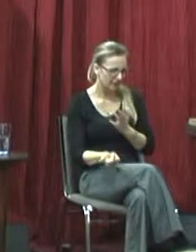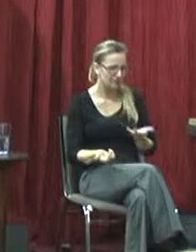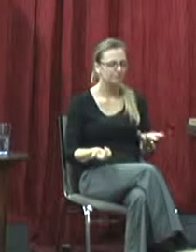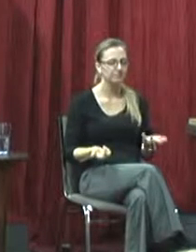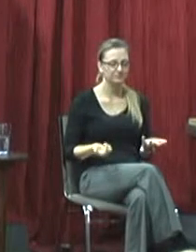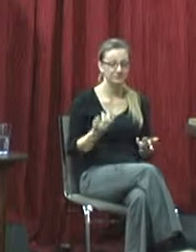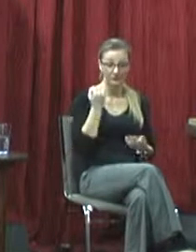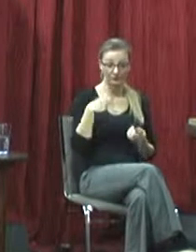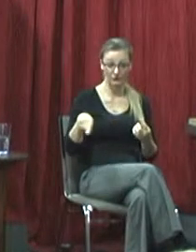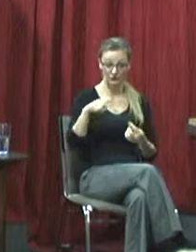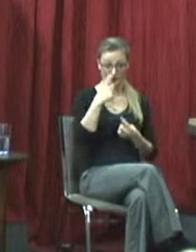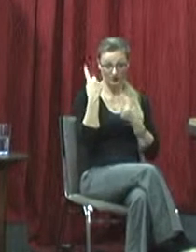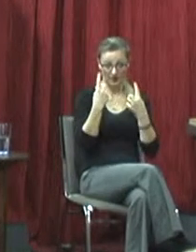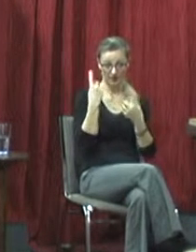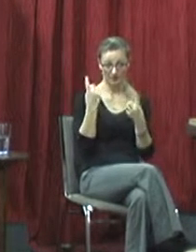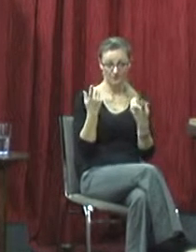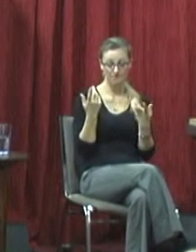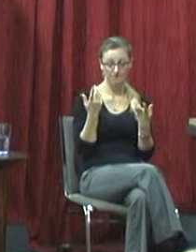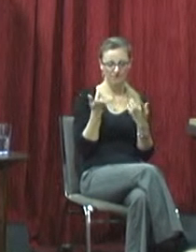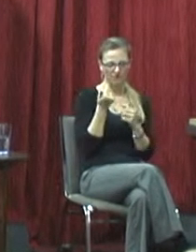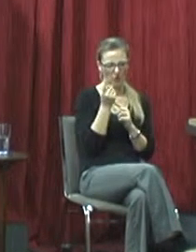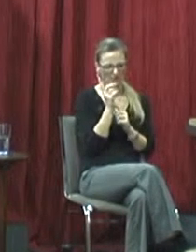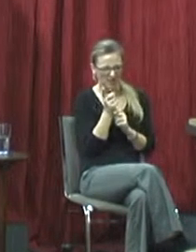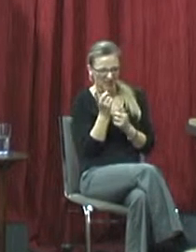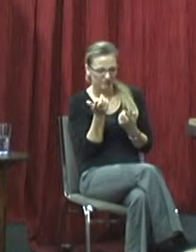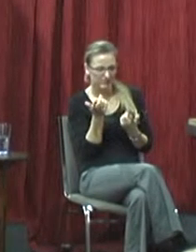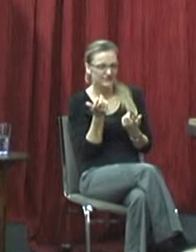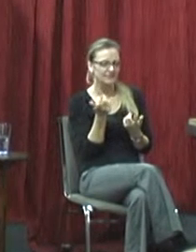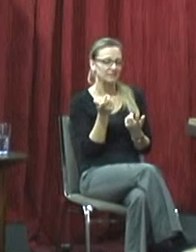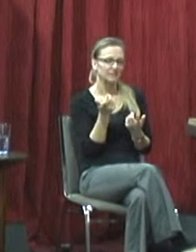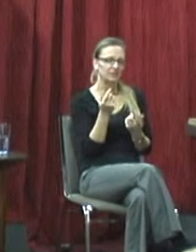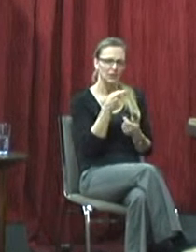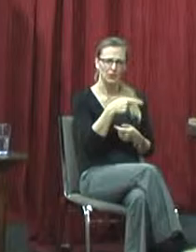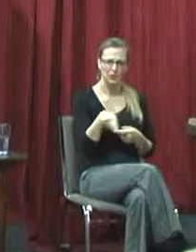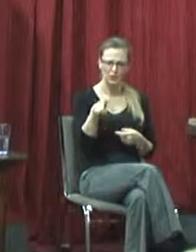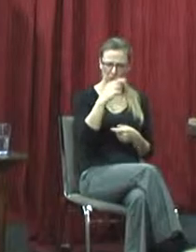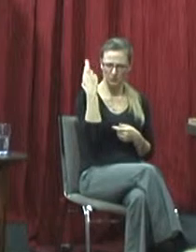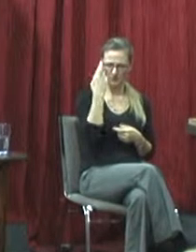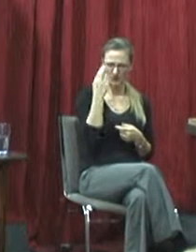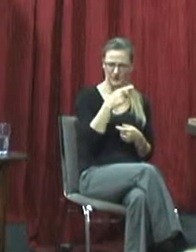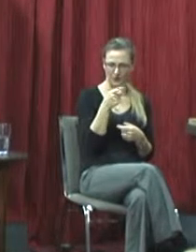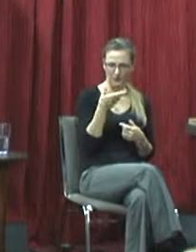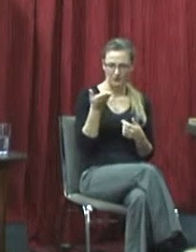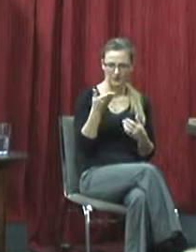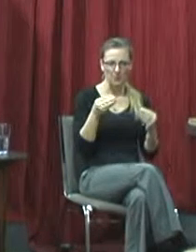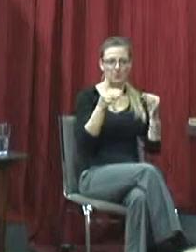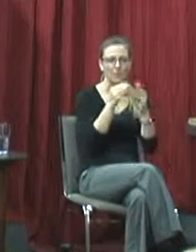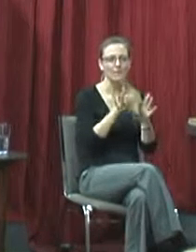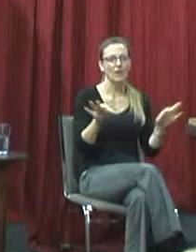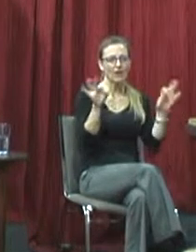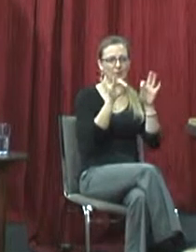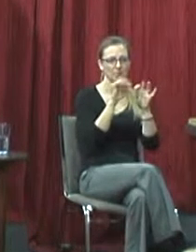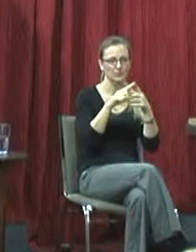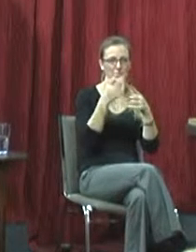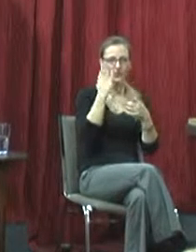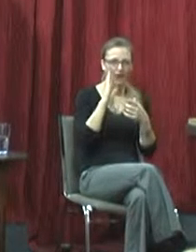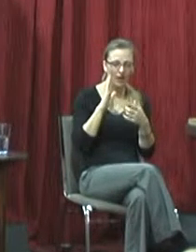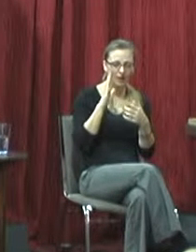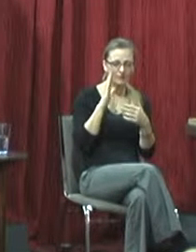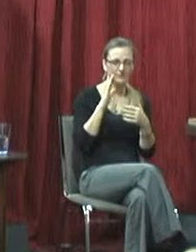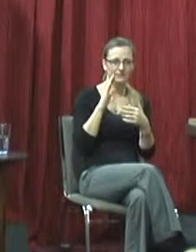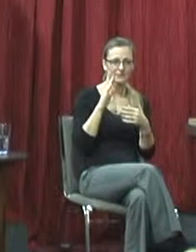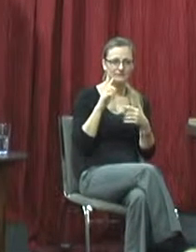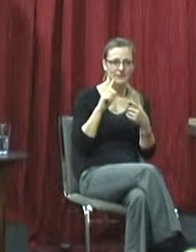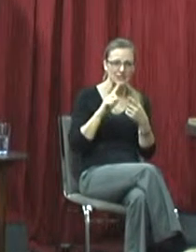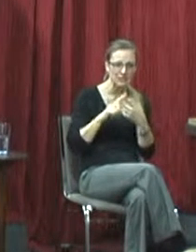And if you think about it just for a moment, you realize that those things are of greater value to God and to his